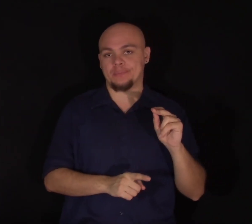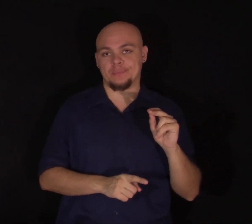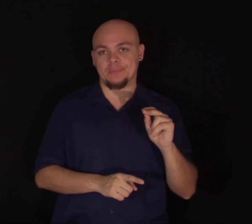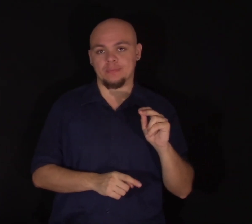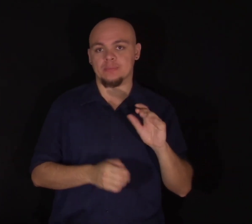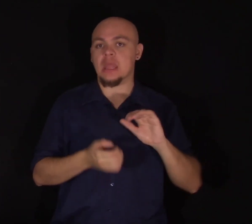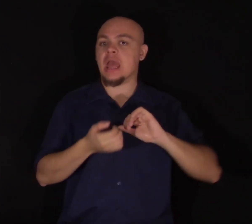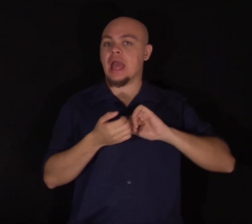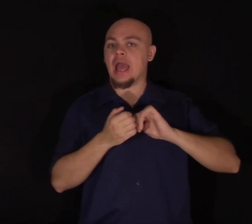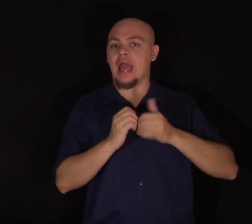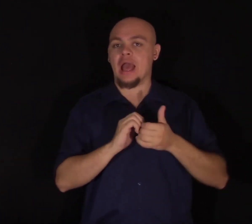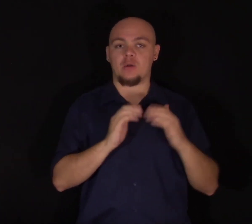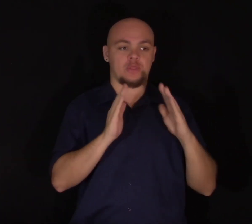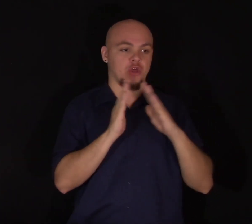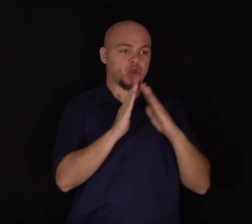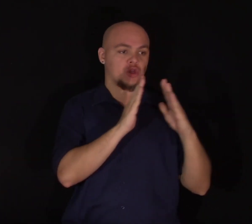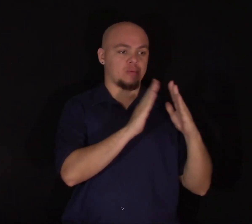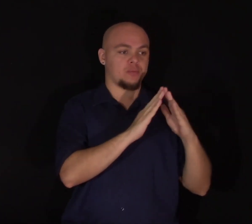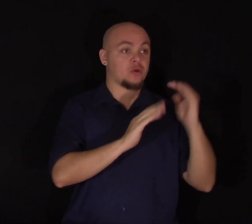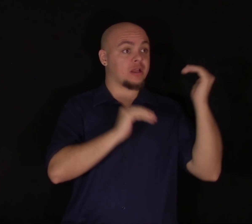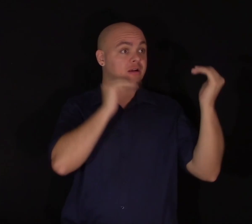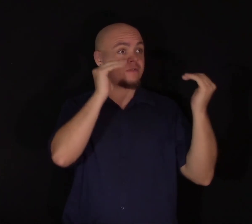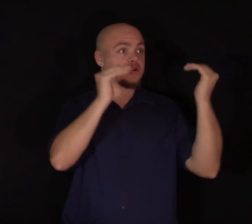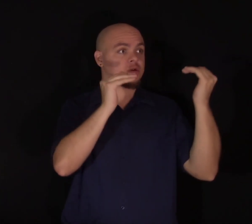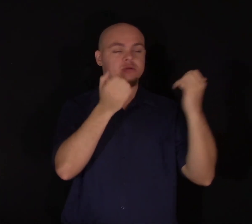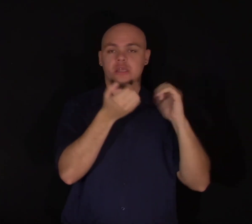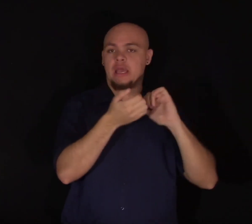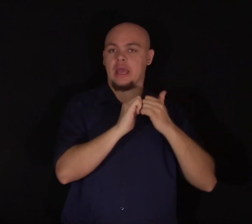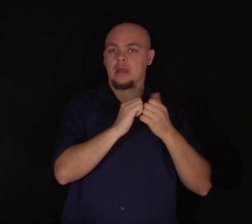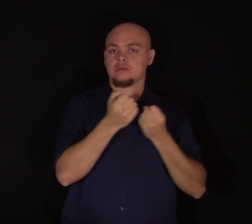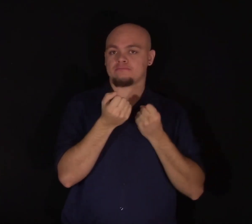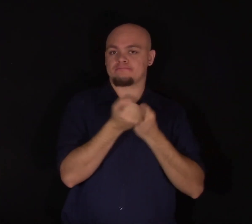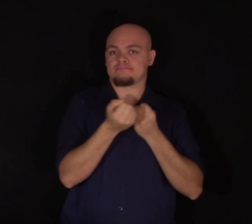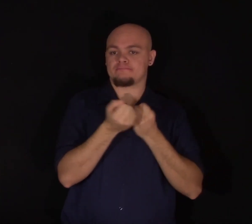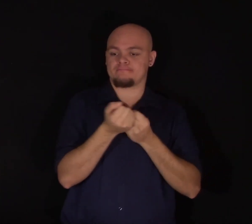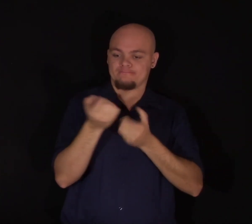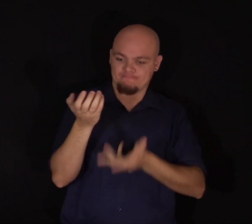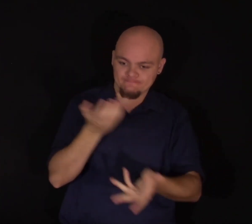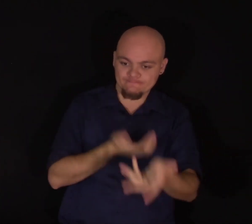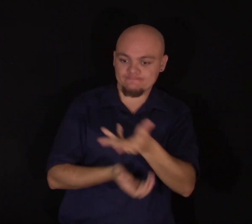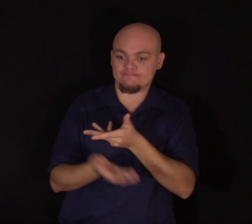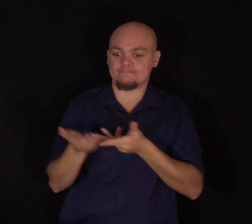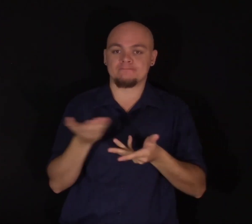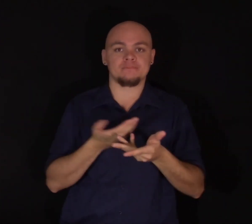It's how the community of adults stands tall around them.